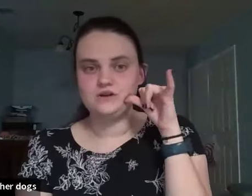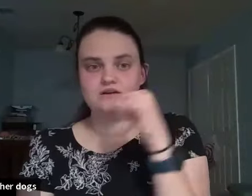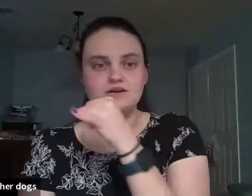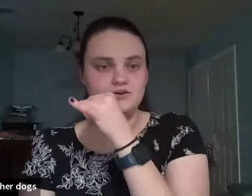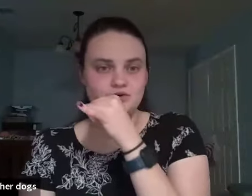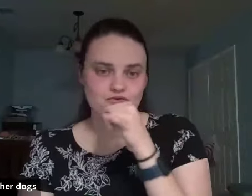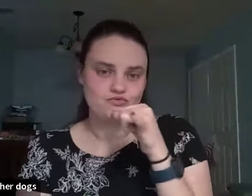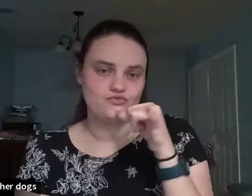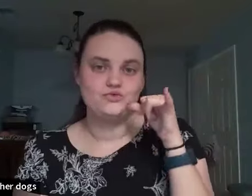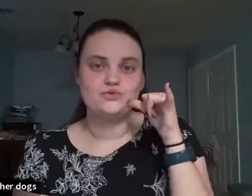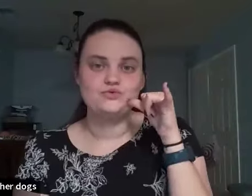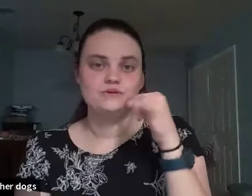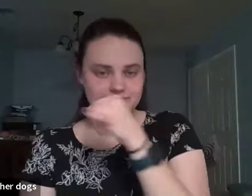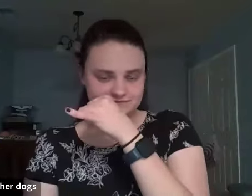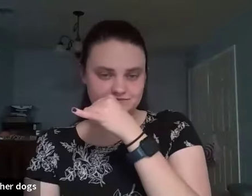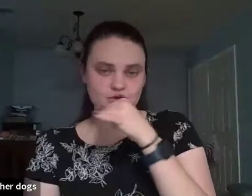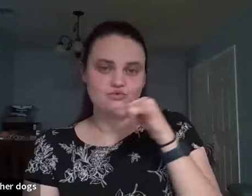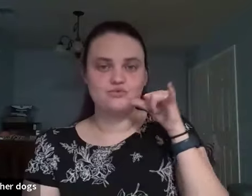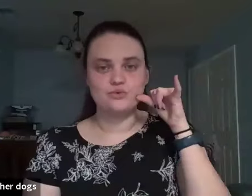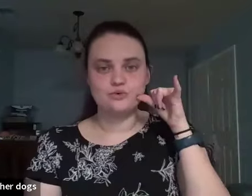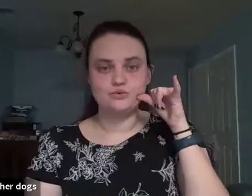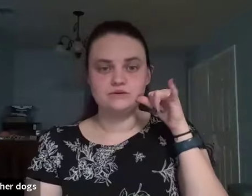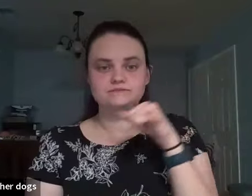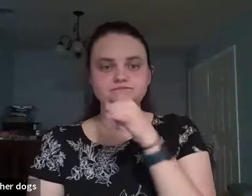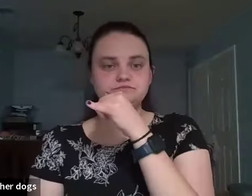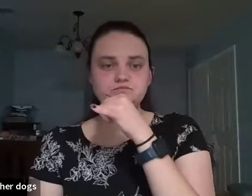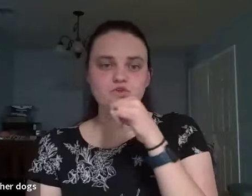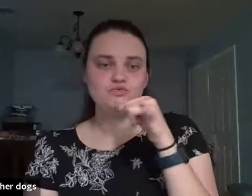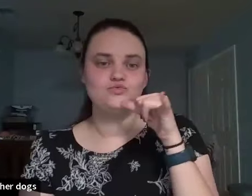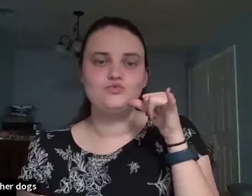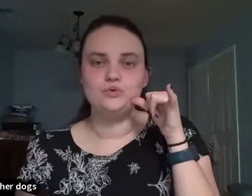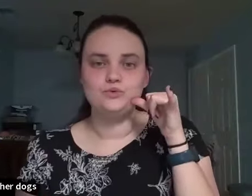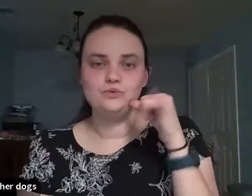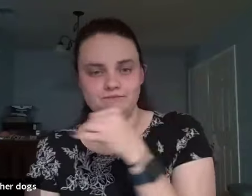Rude, rude, rude, rude.